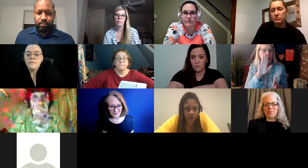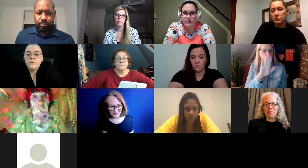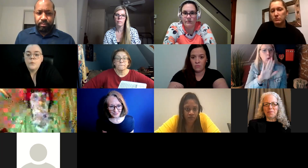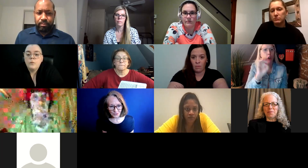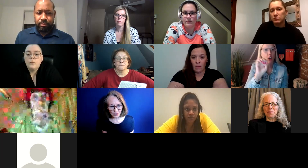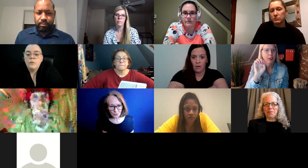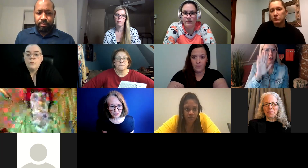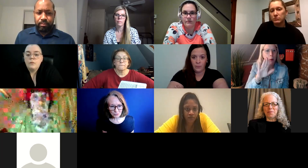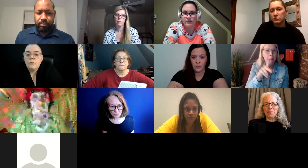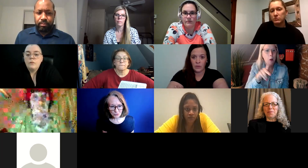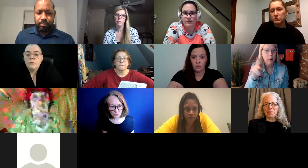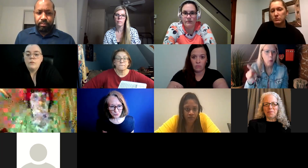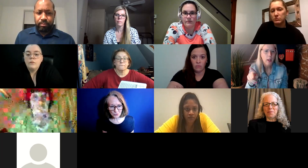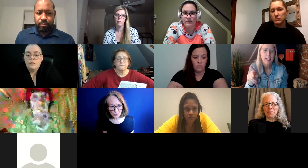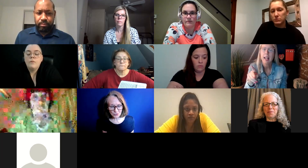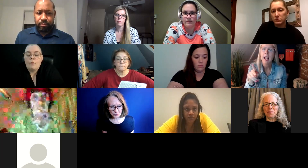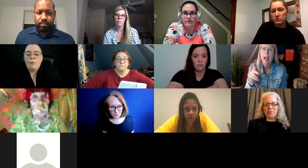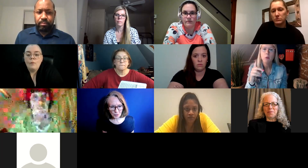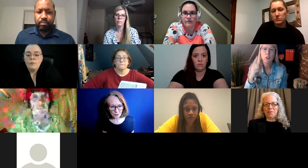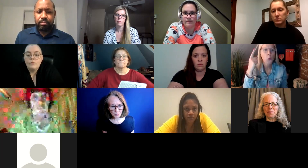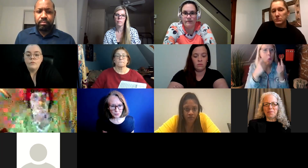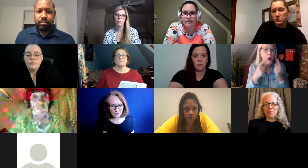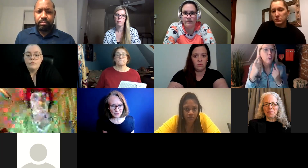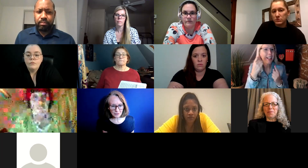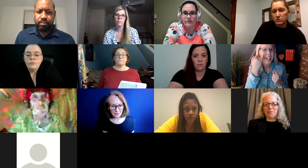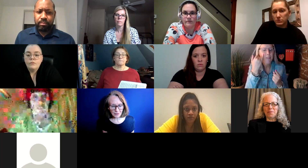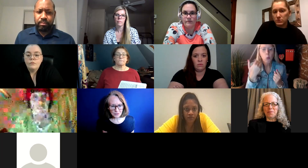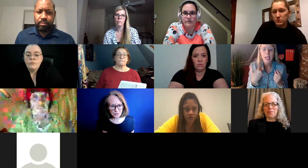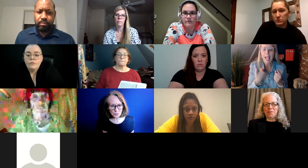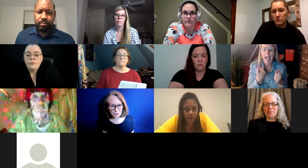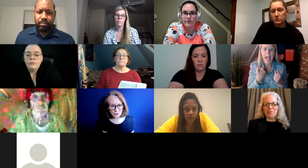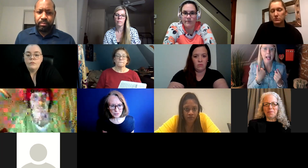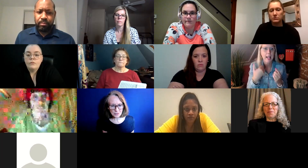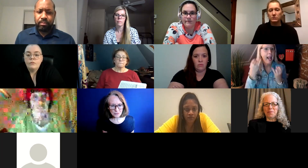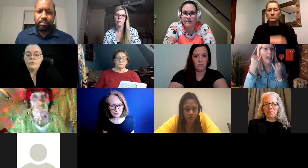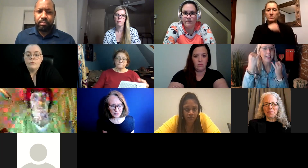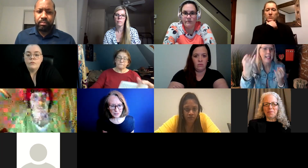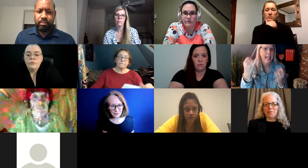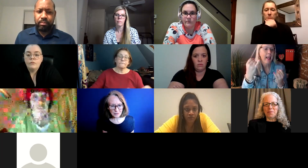If we go back to review Ernest's PowerPoint, I was just wondering if we had